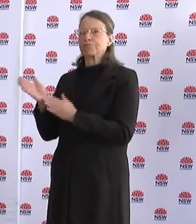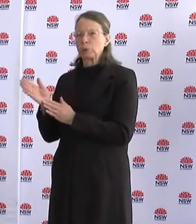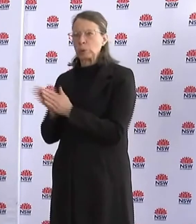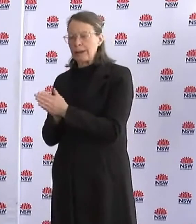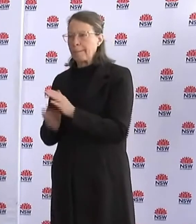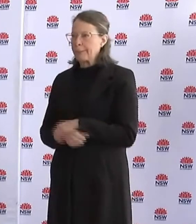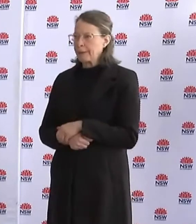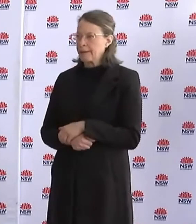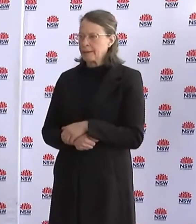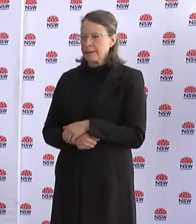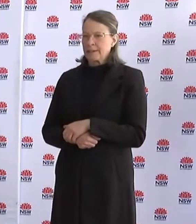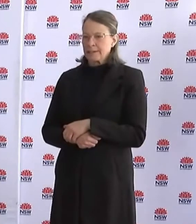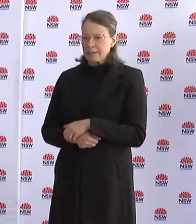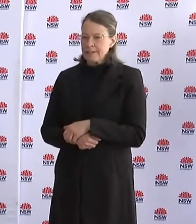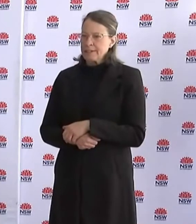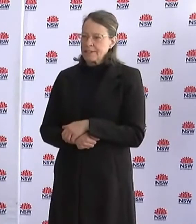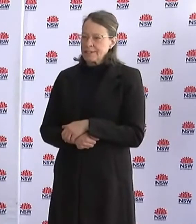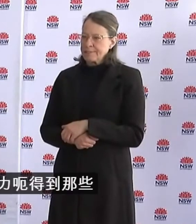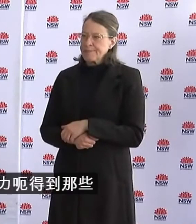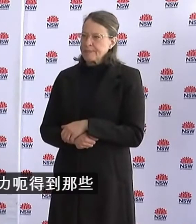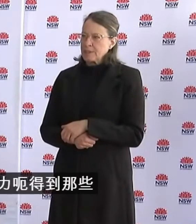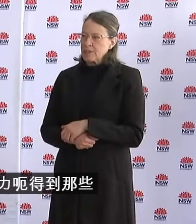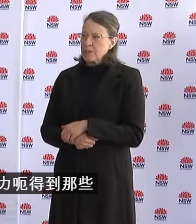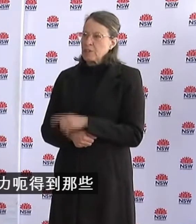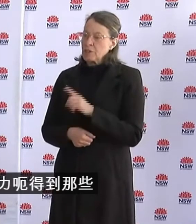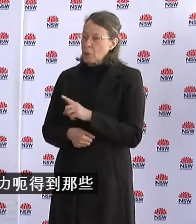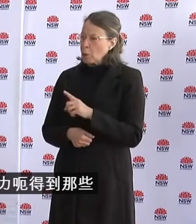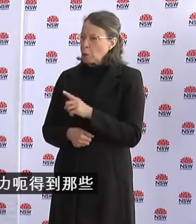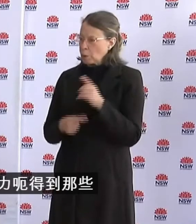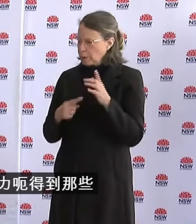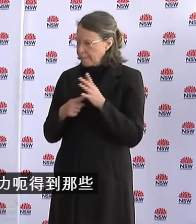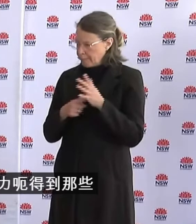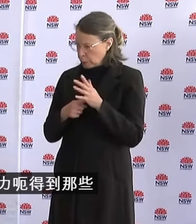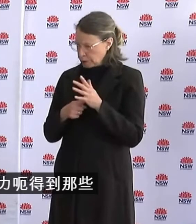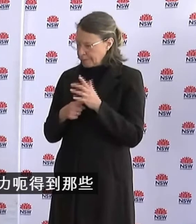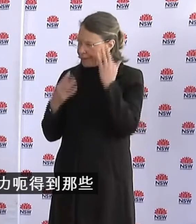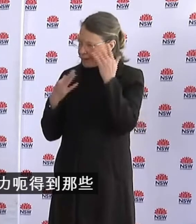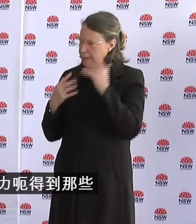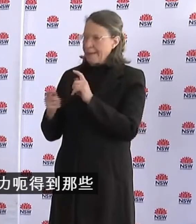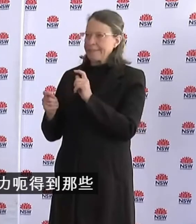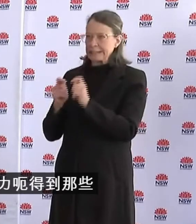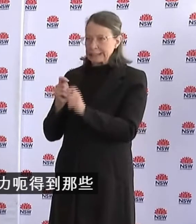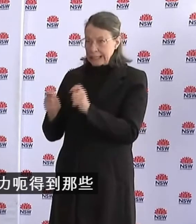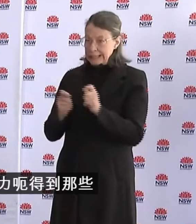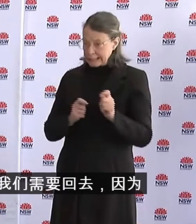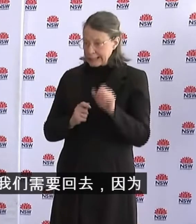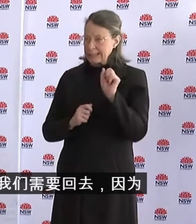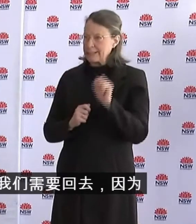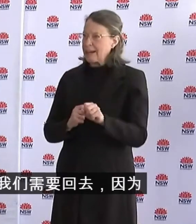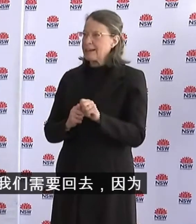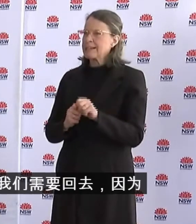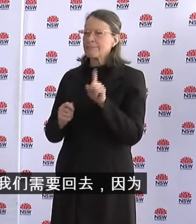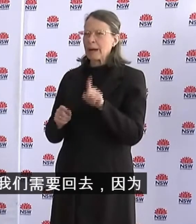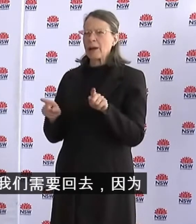connected, not just in relation to the pathology labs and the testing, but also in our ability to get those venues